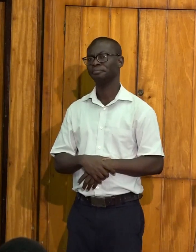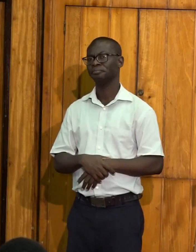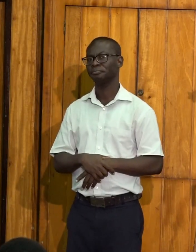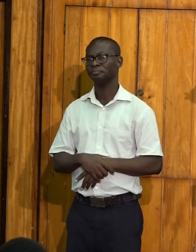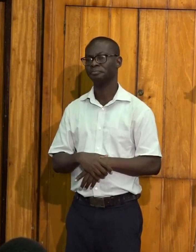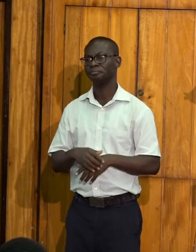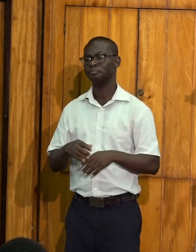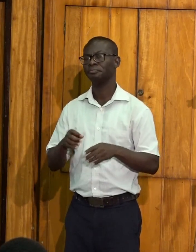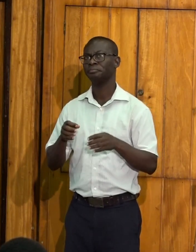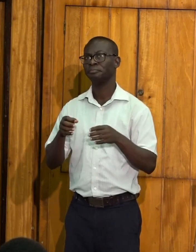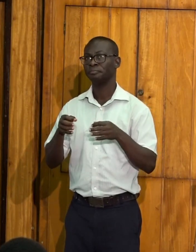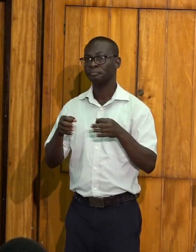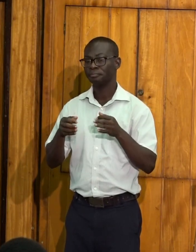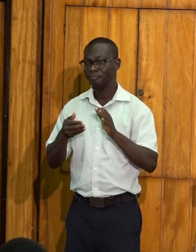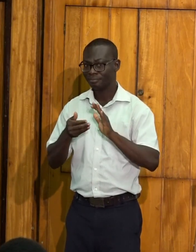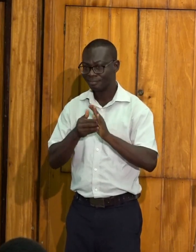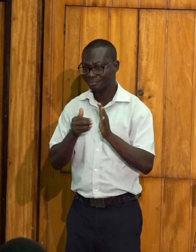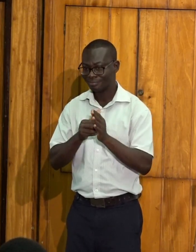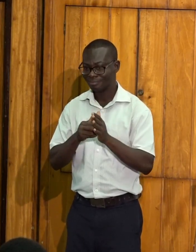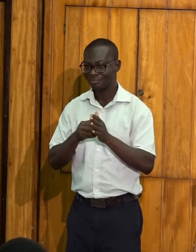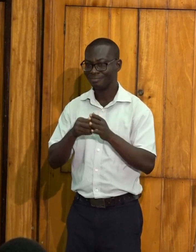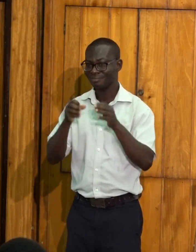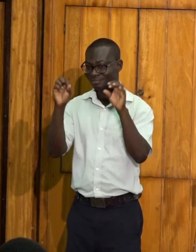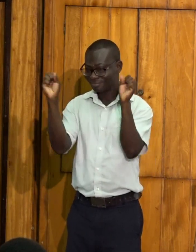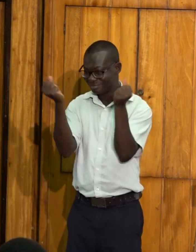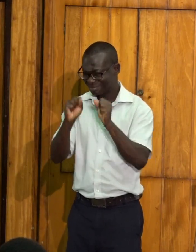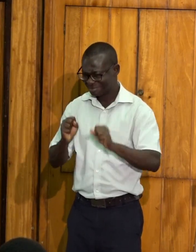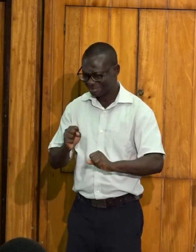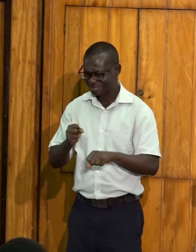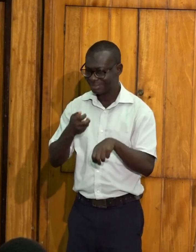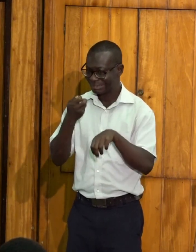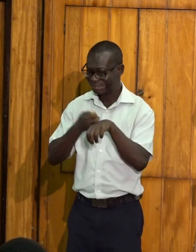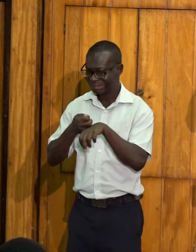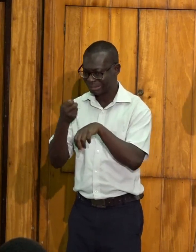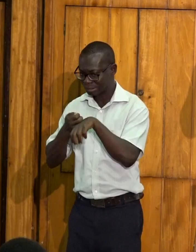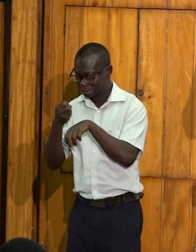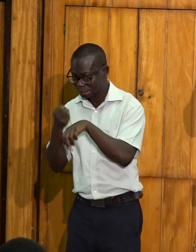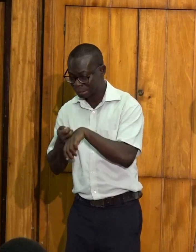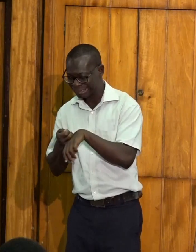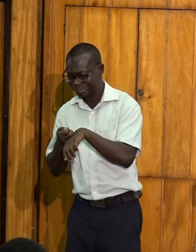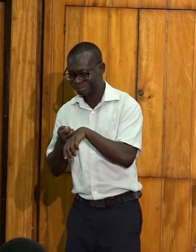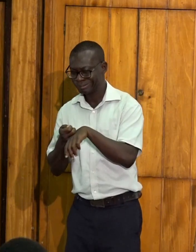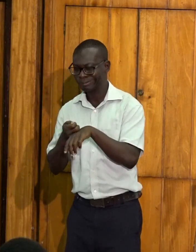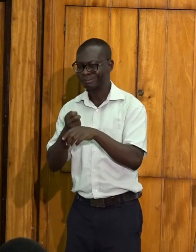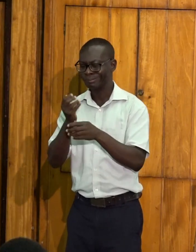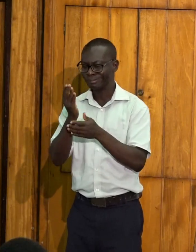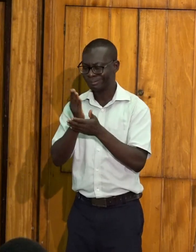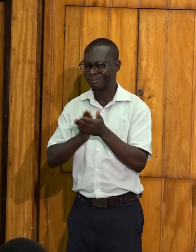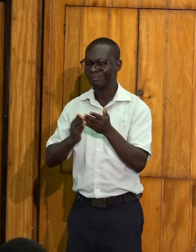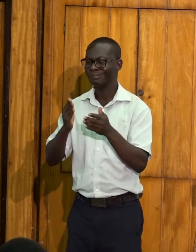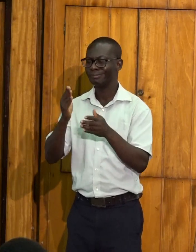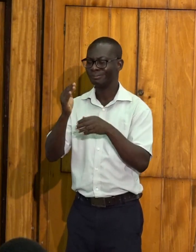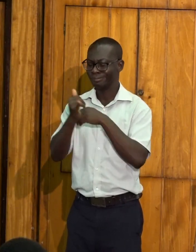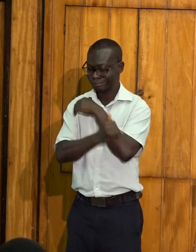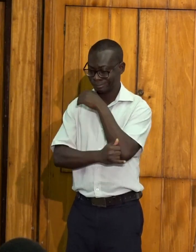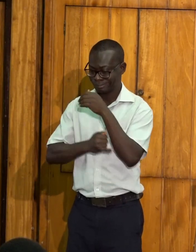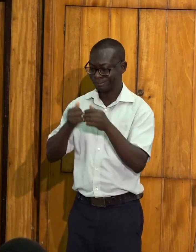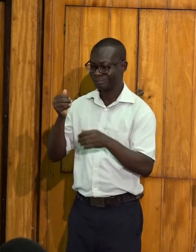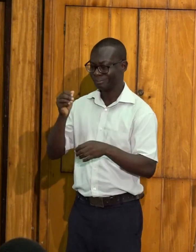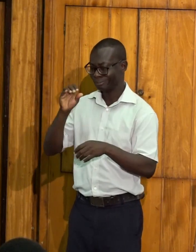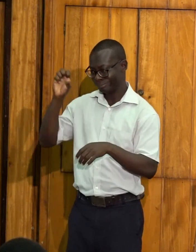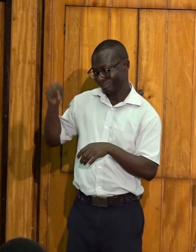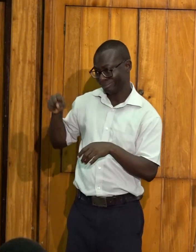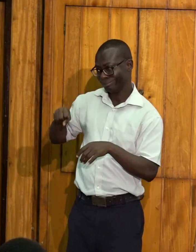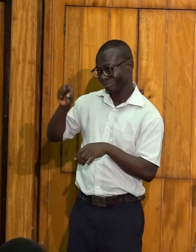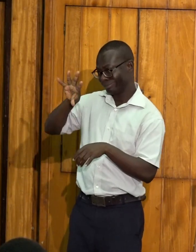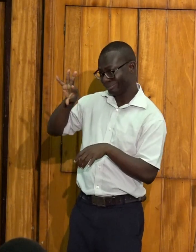Even if the system is technically comprehensive, and in some countries like South Africa it can